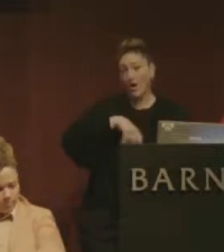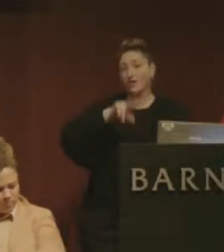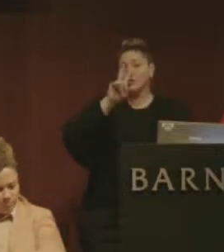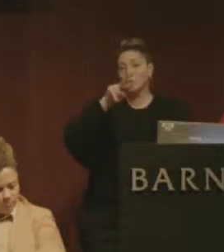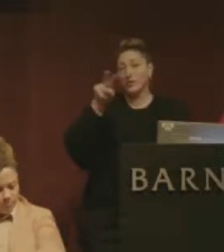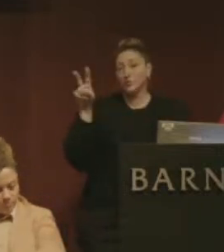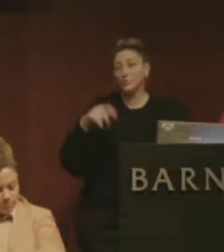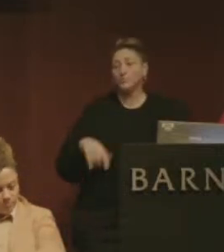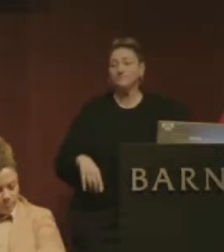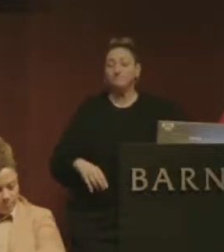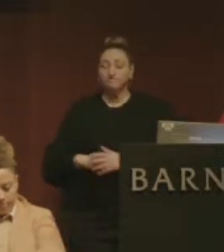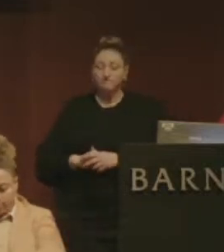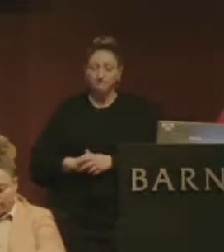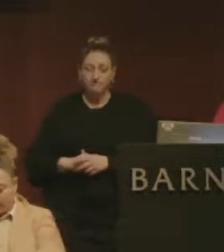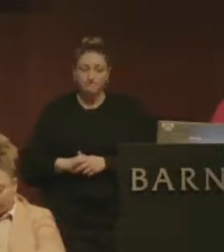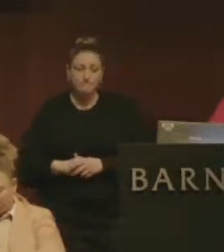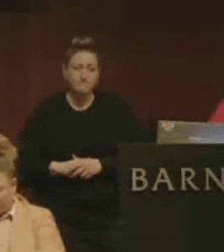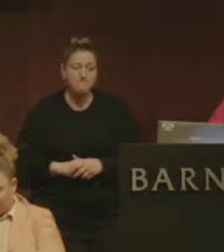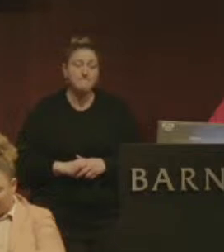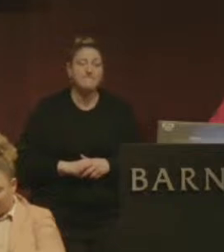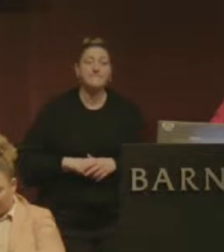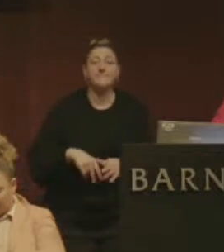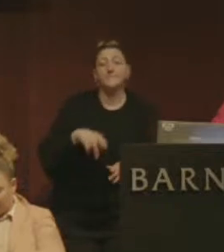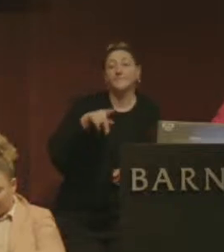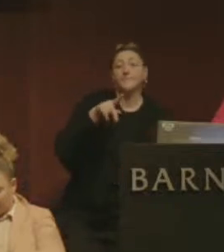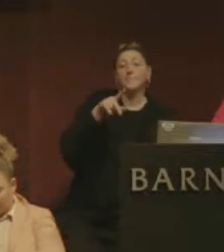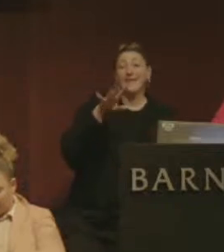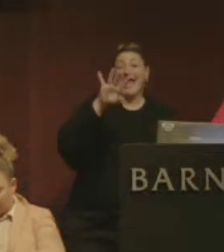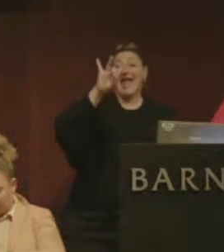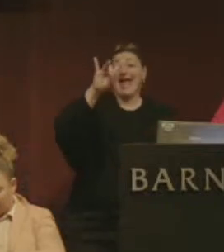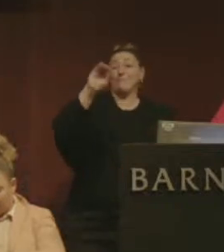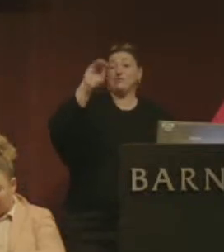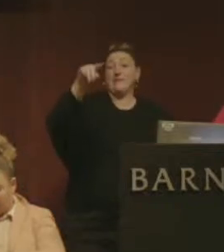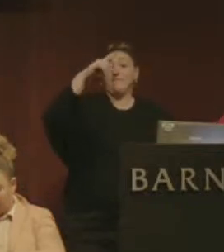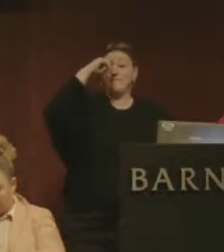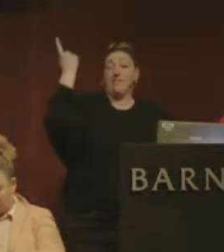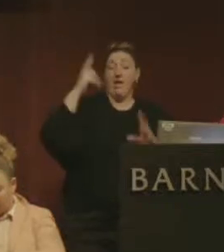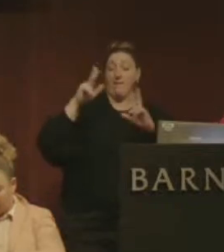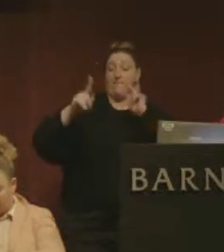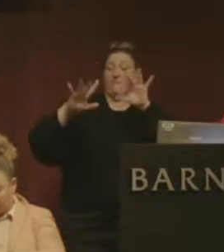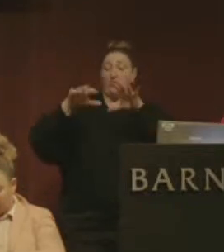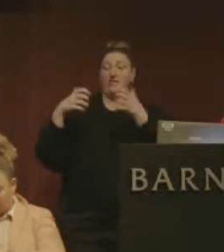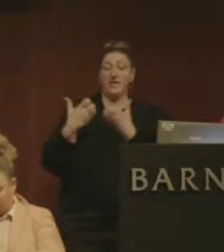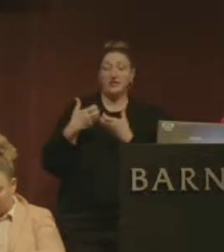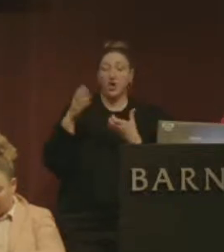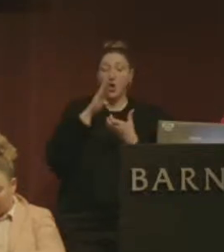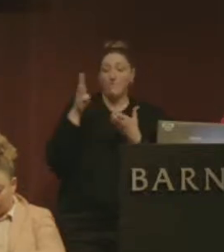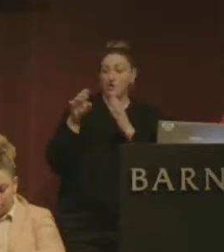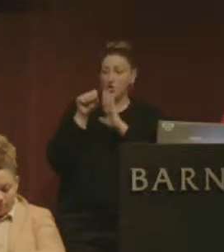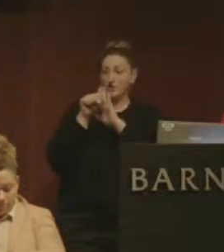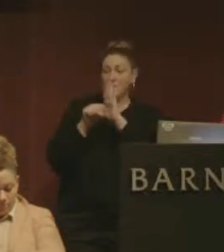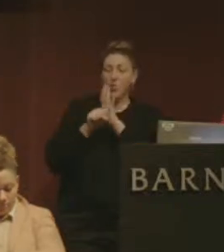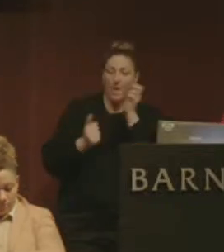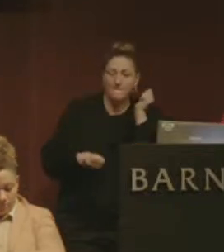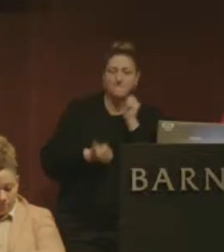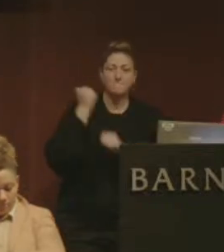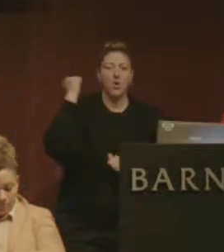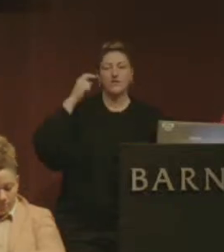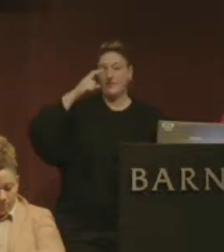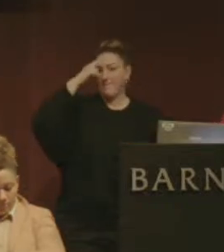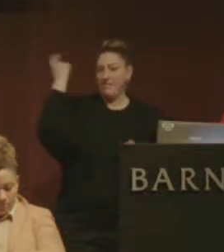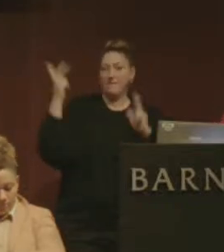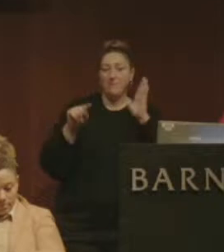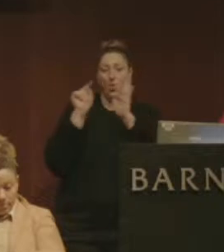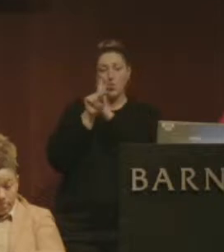2022, Bahia, with an 80% Black population, was the Brazilian state where the most Black people were